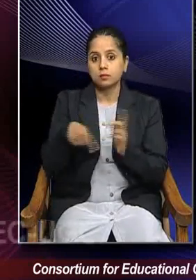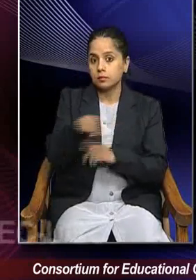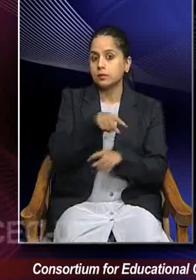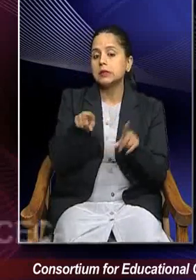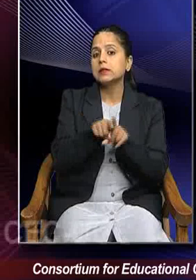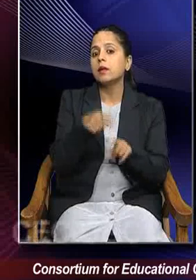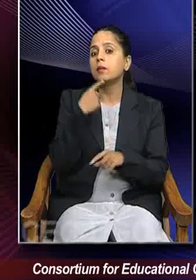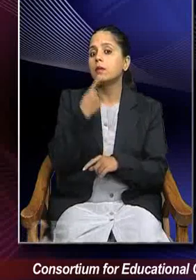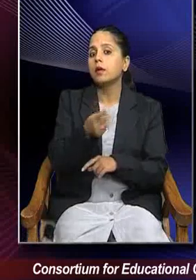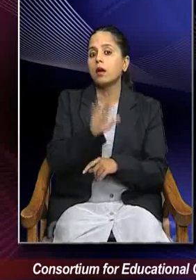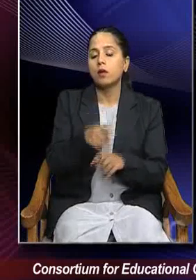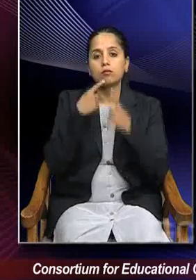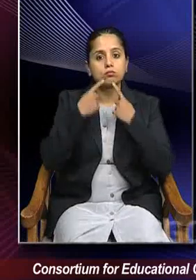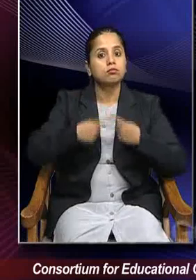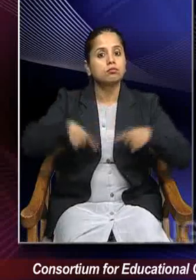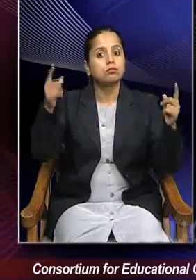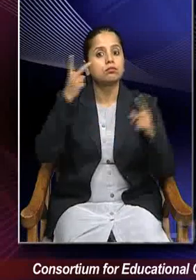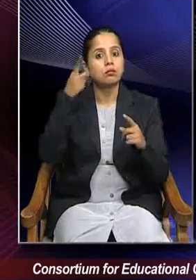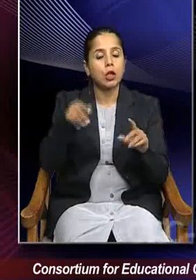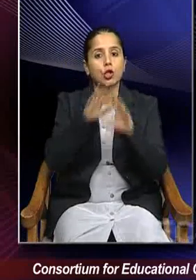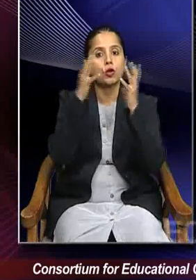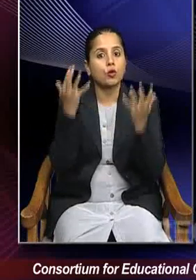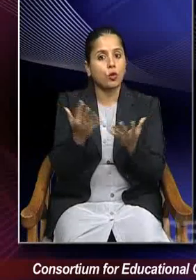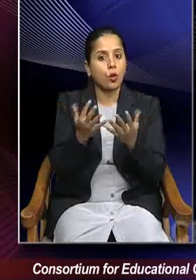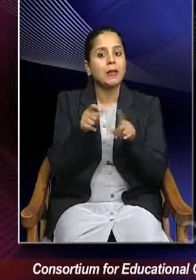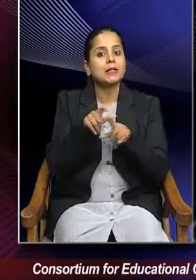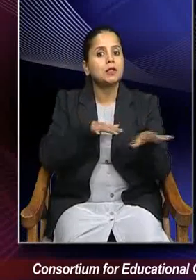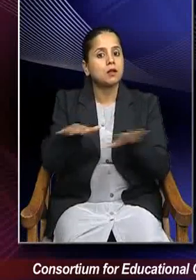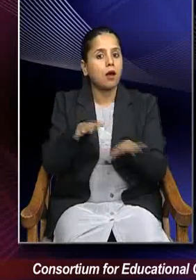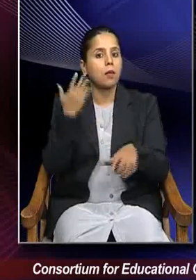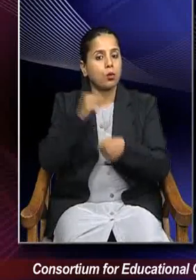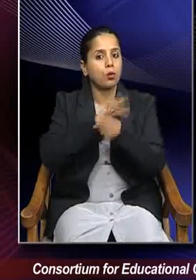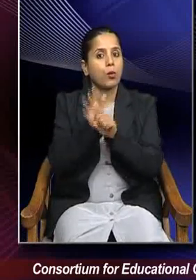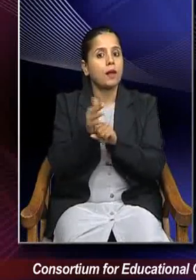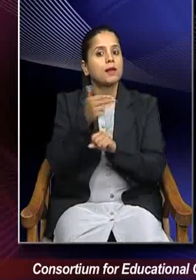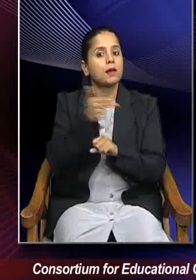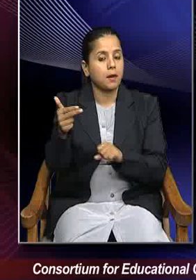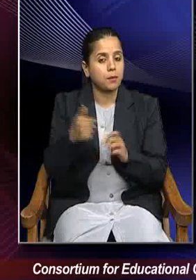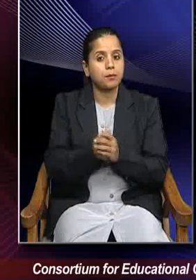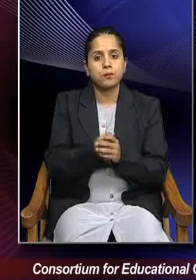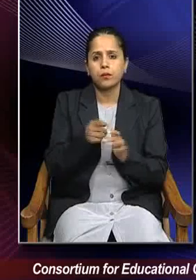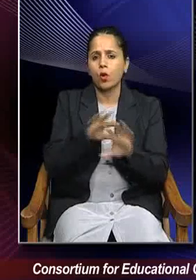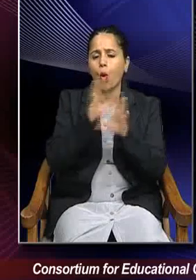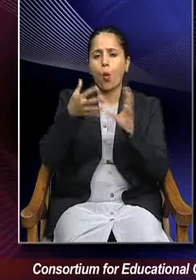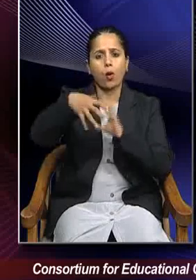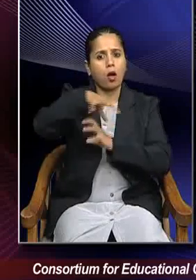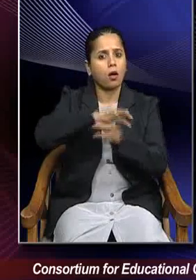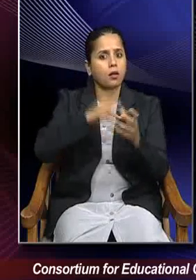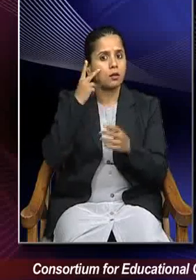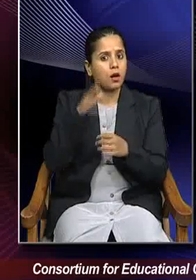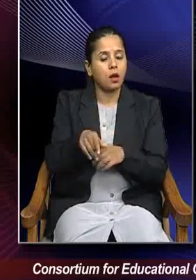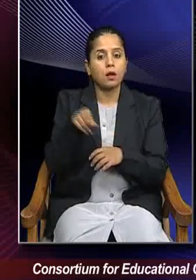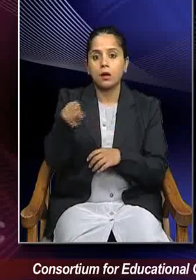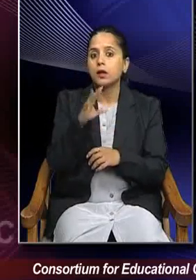also declared as a global disaster pandemic, where all countries were very